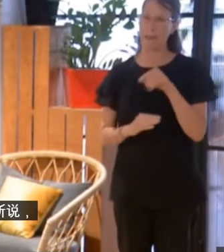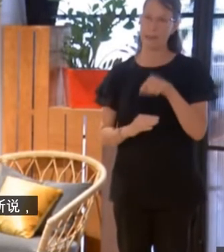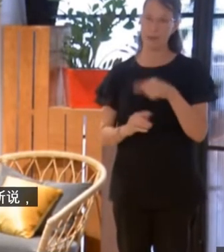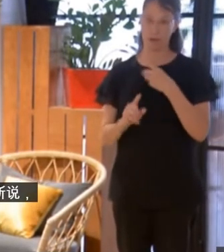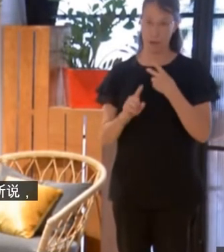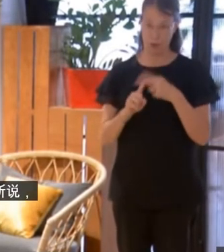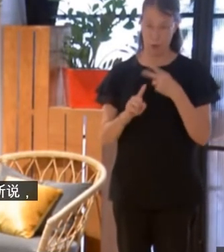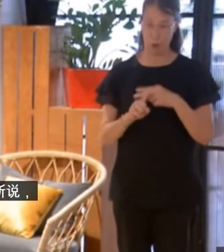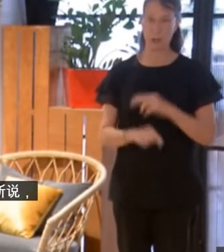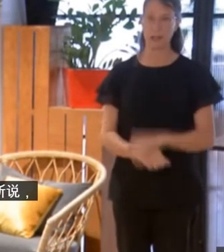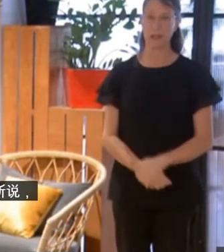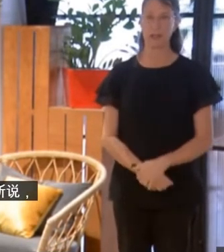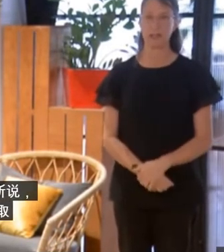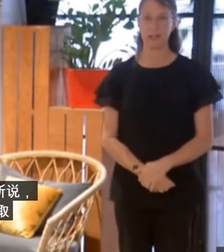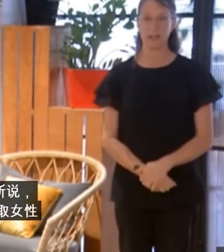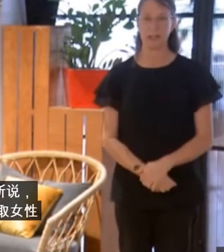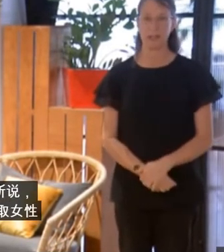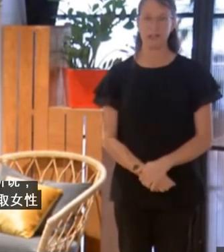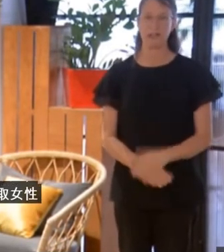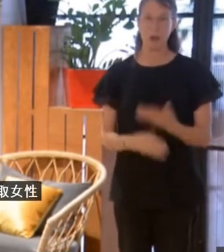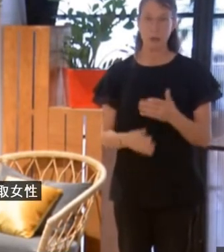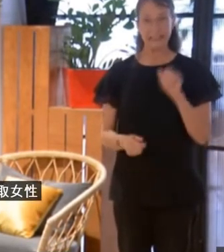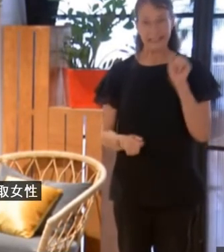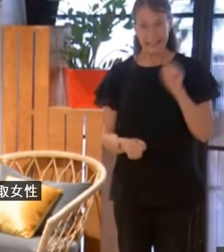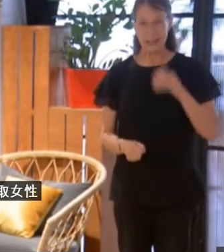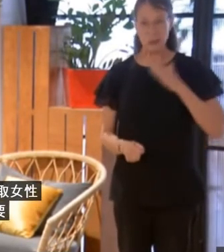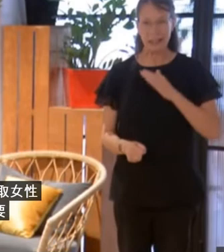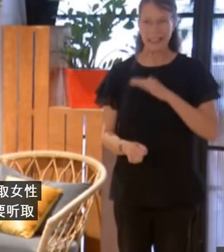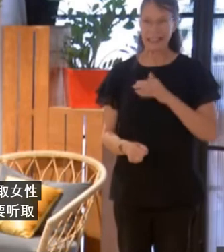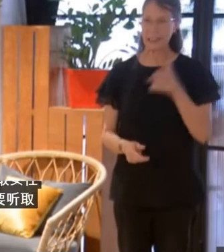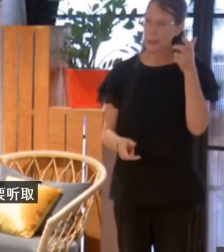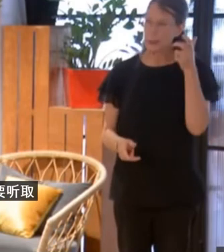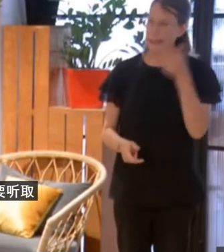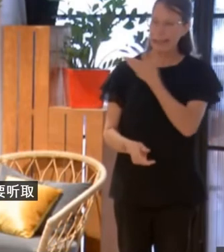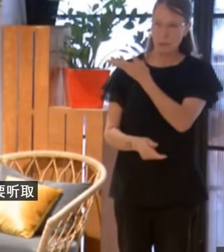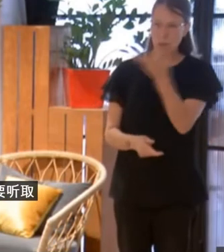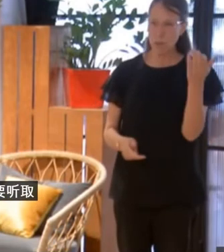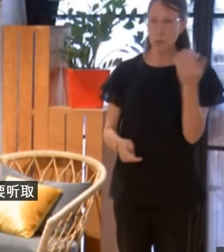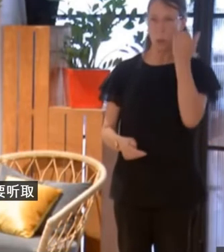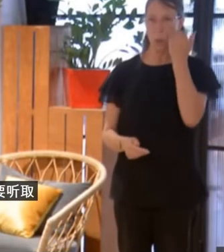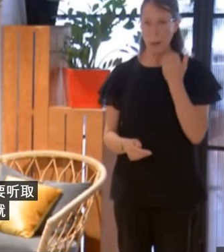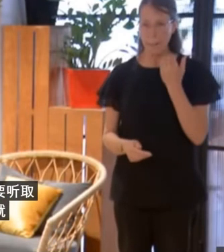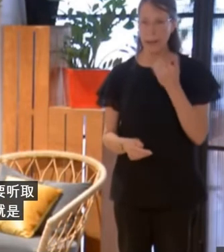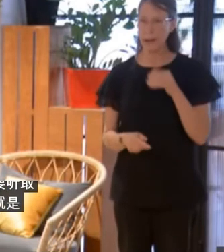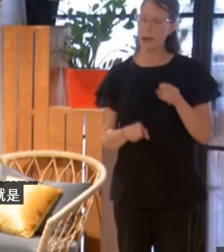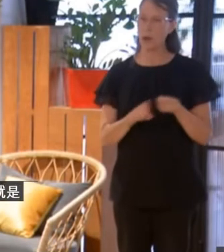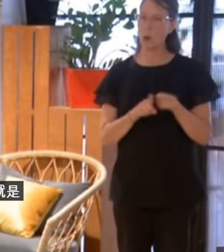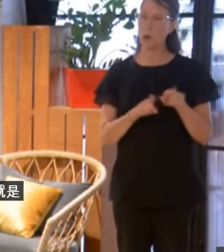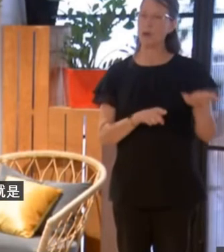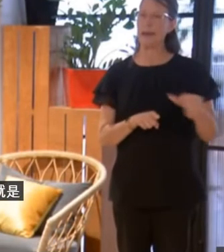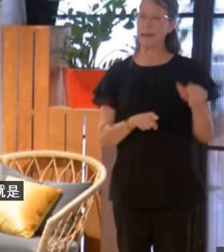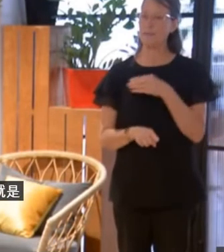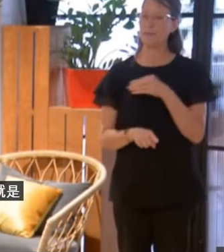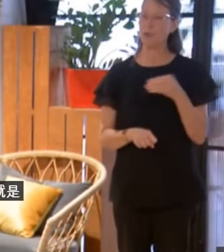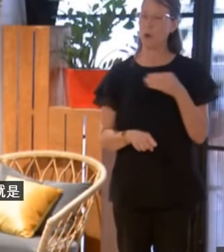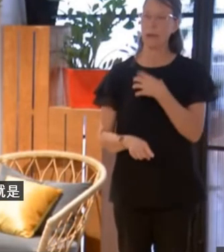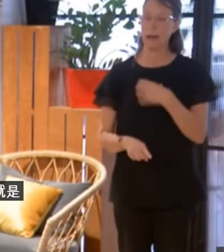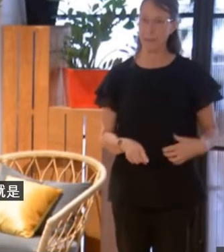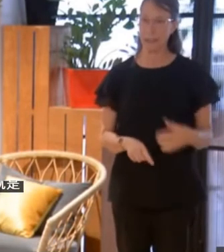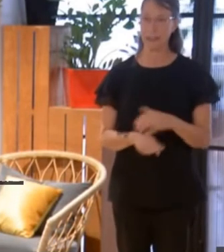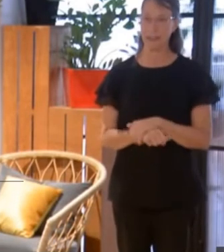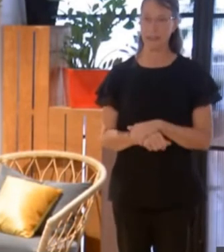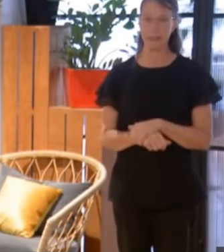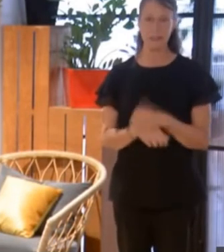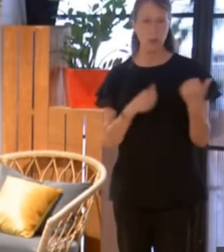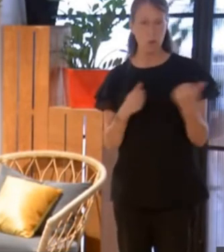said, we know that we need to hear from women themselves, and we need to hear from experts in government. And that's what good government does. It